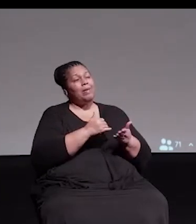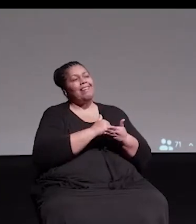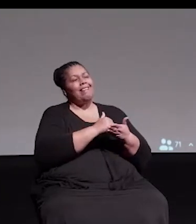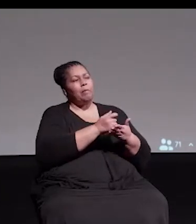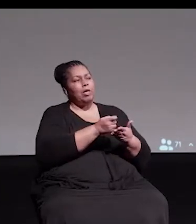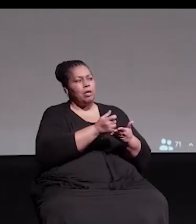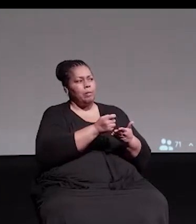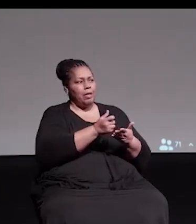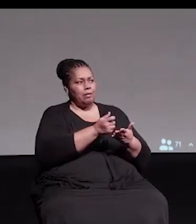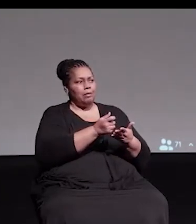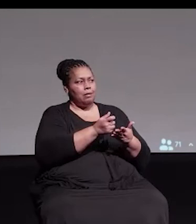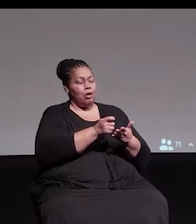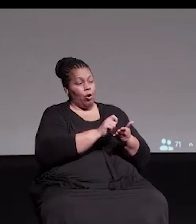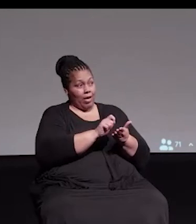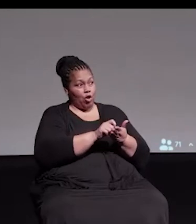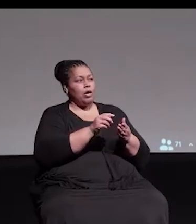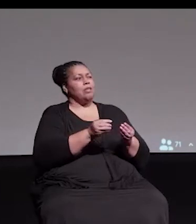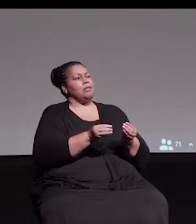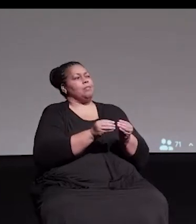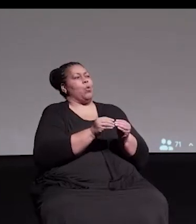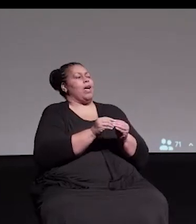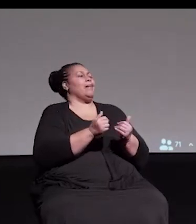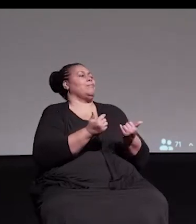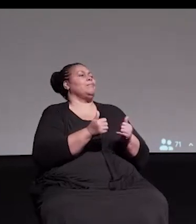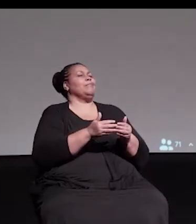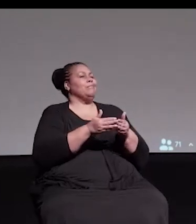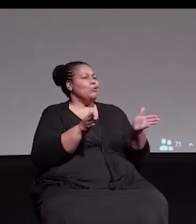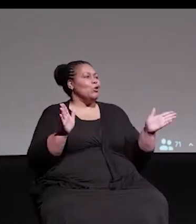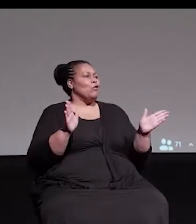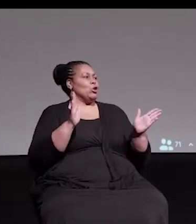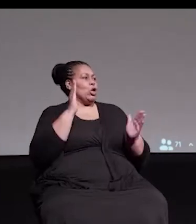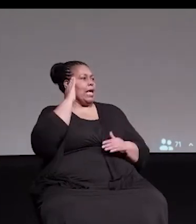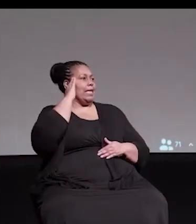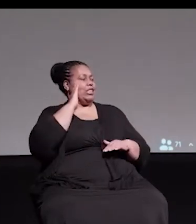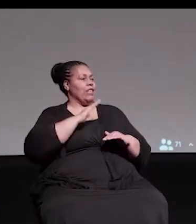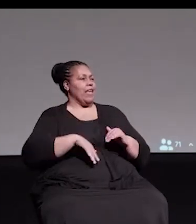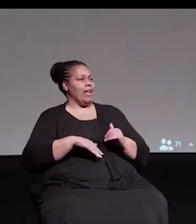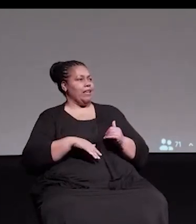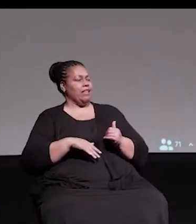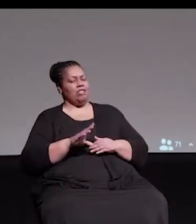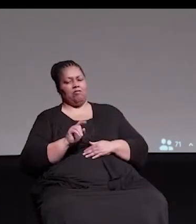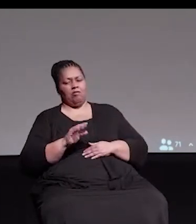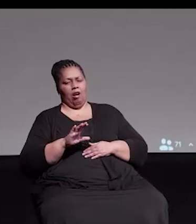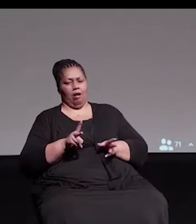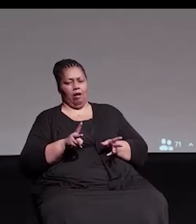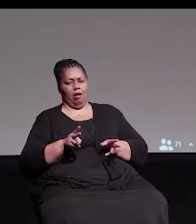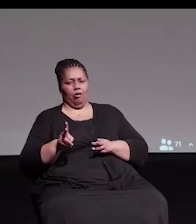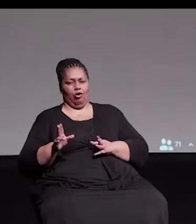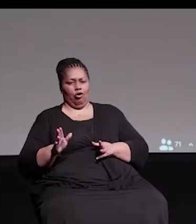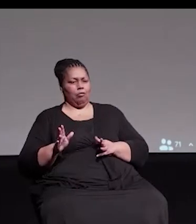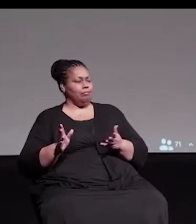bit. Writer is more universal knowledge than, doc editor. Yeah.